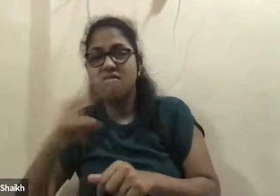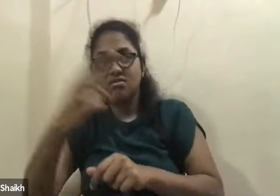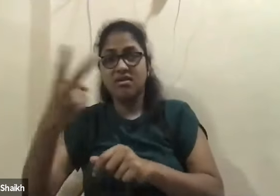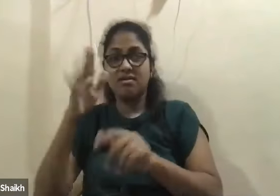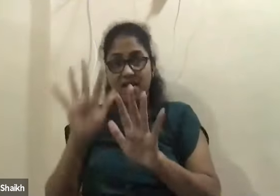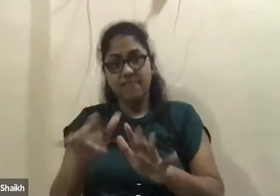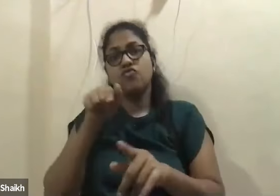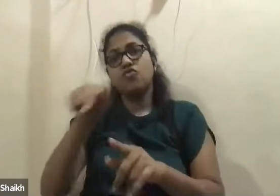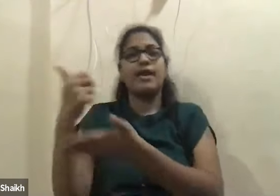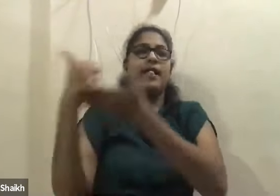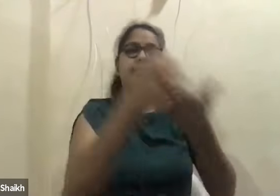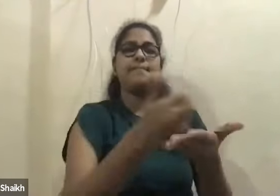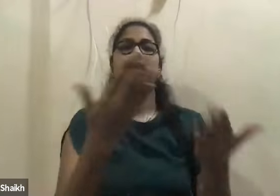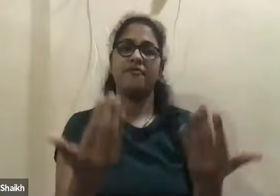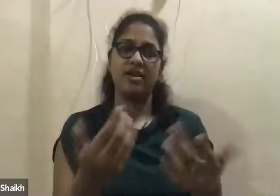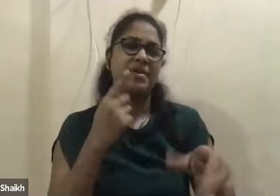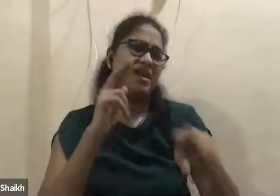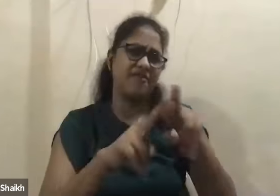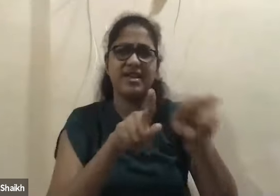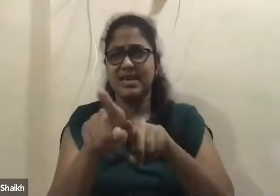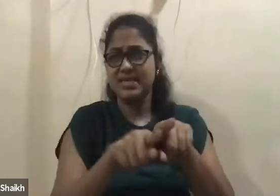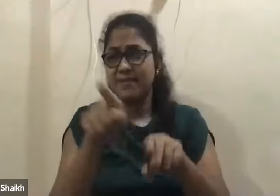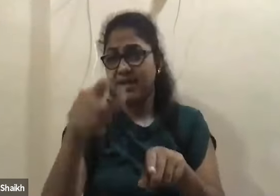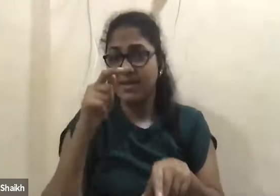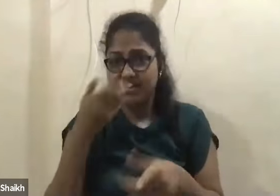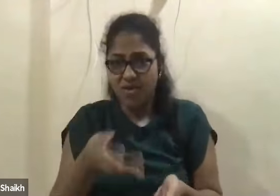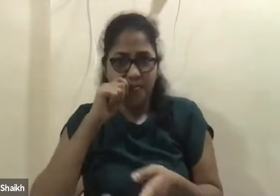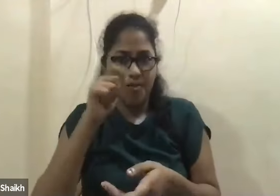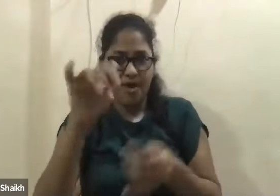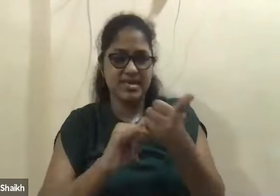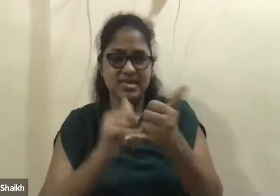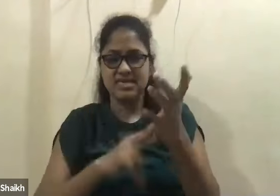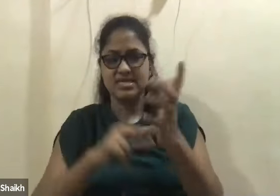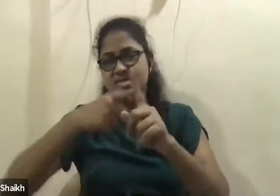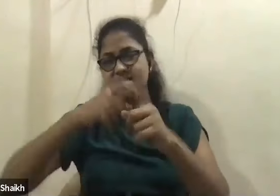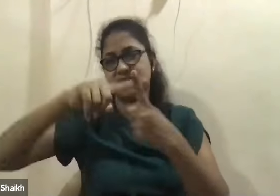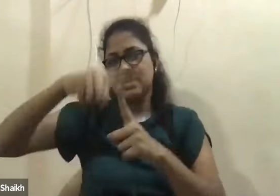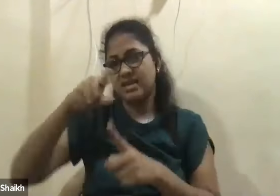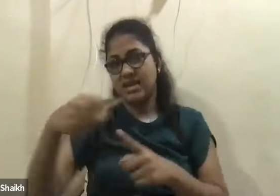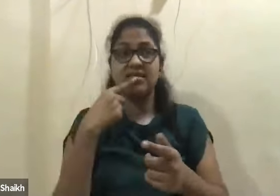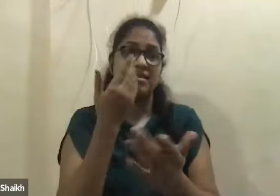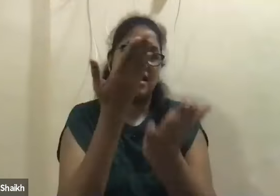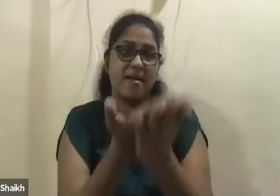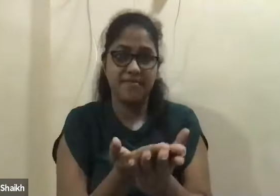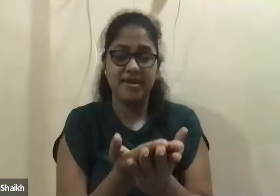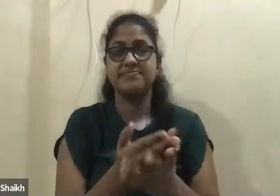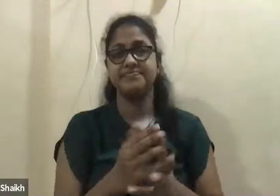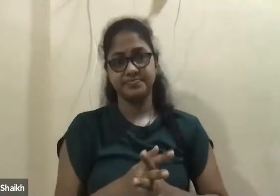So for cases what Sanket you are mentioning, you know, that this said person